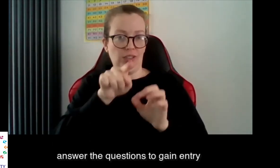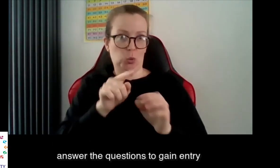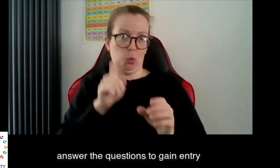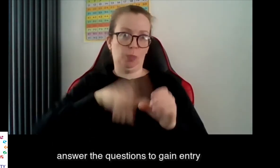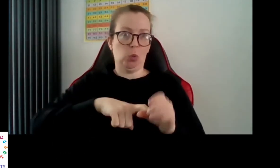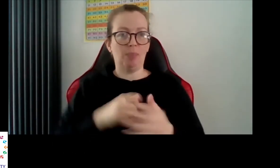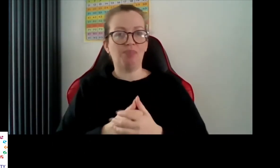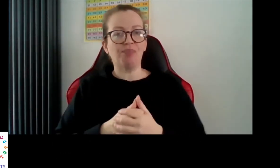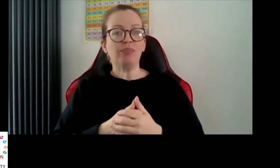entry.